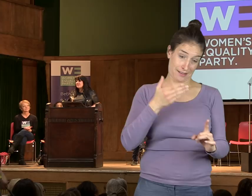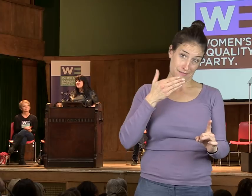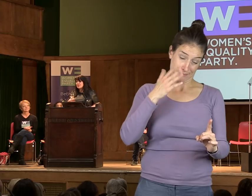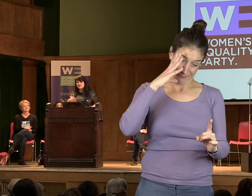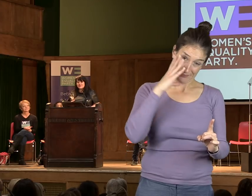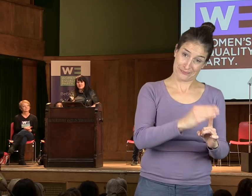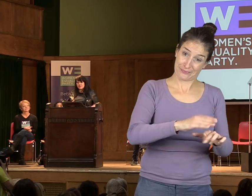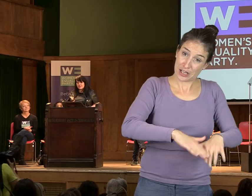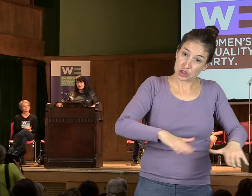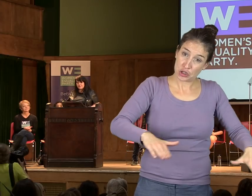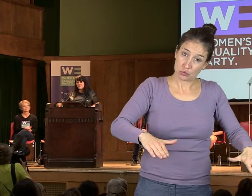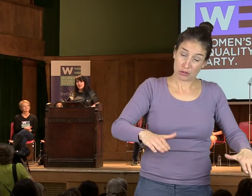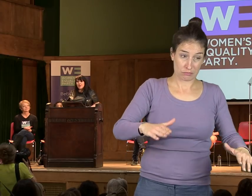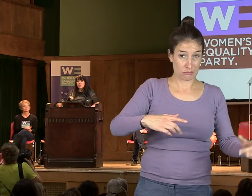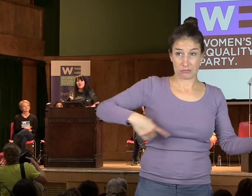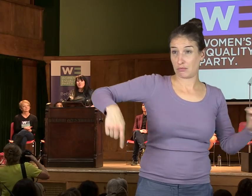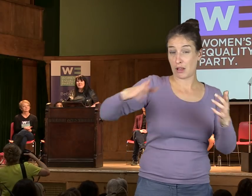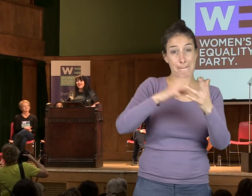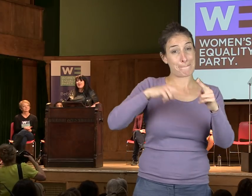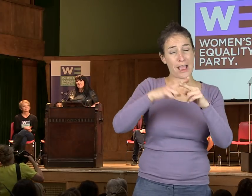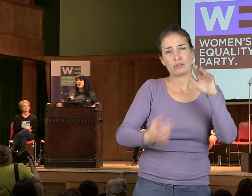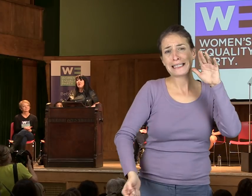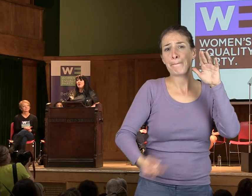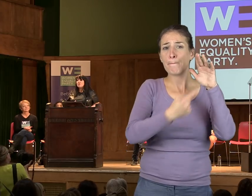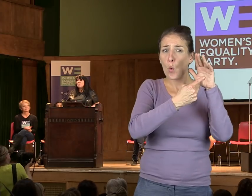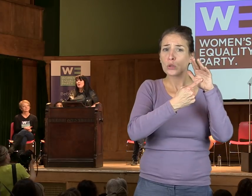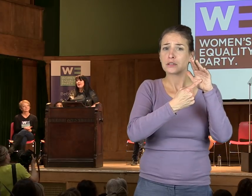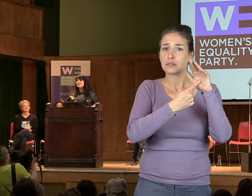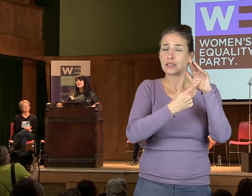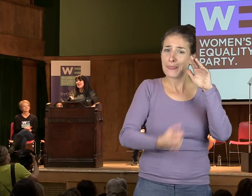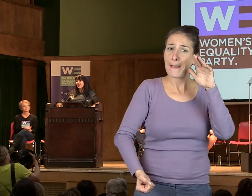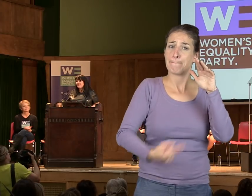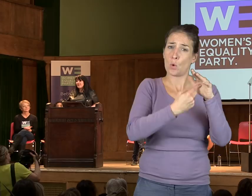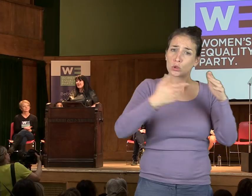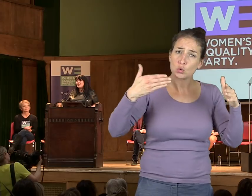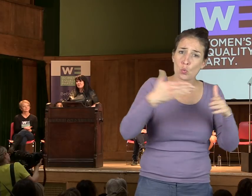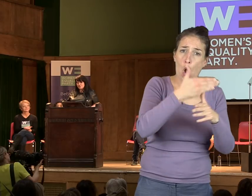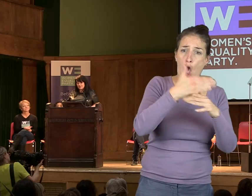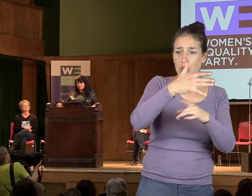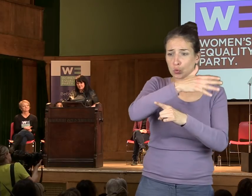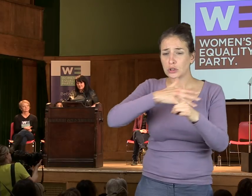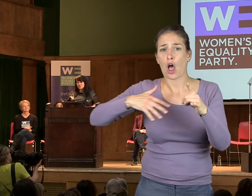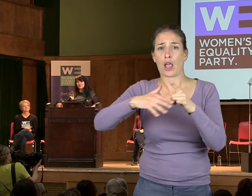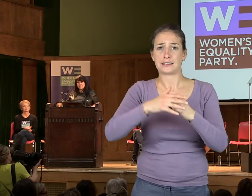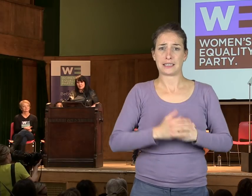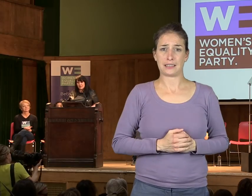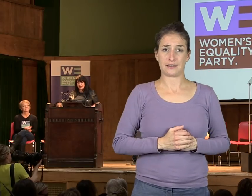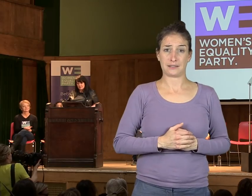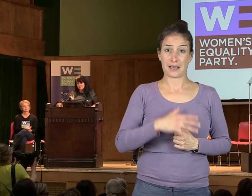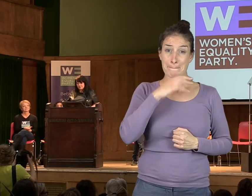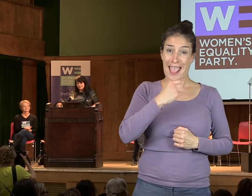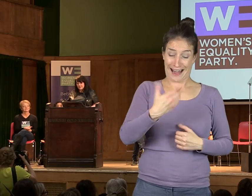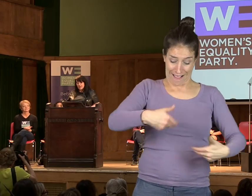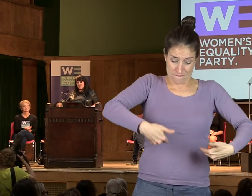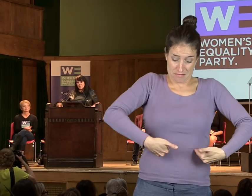and to society. Men are hardwired to care for their children, just as women